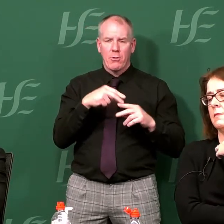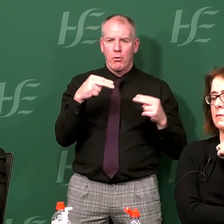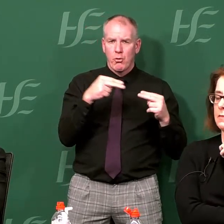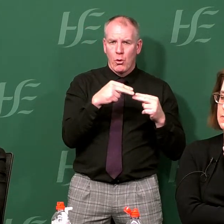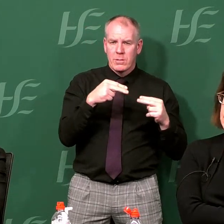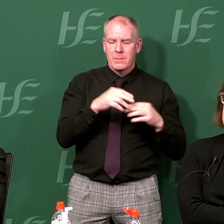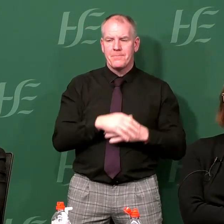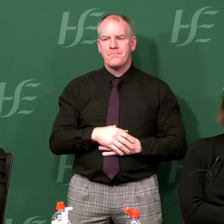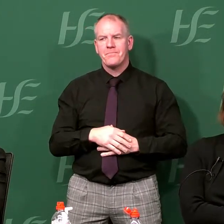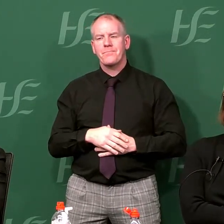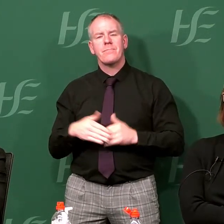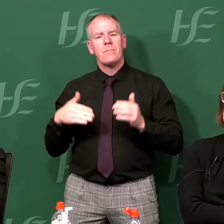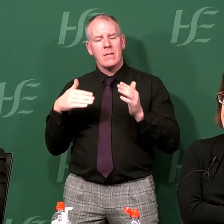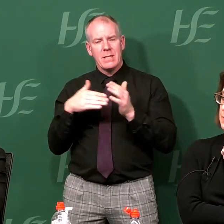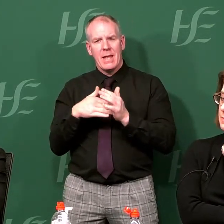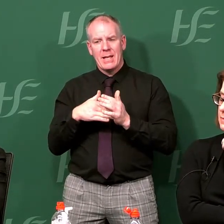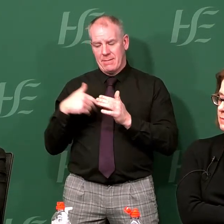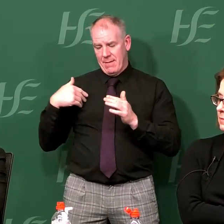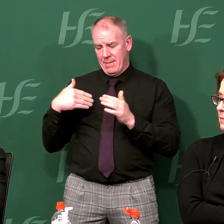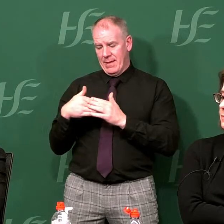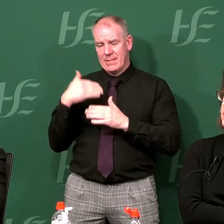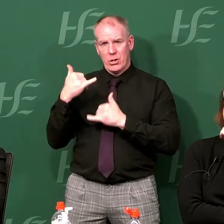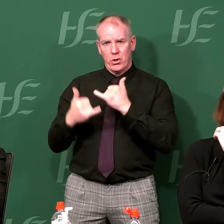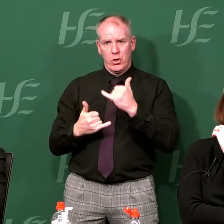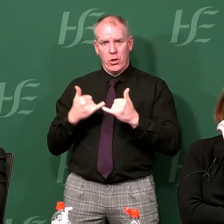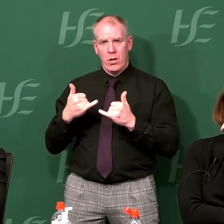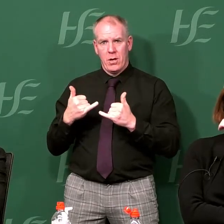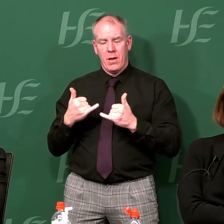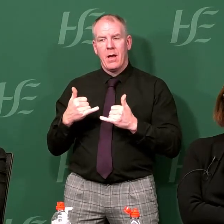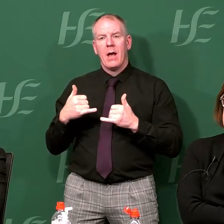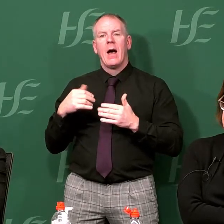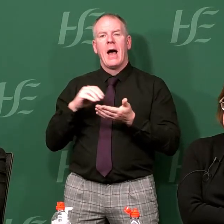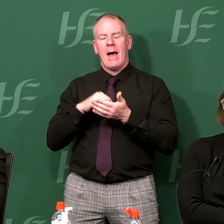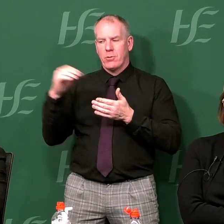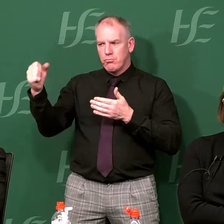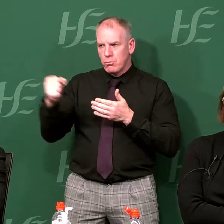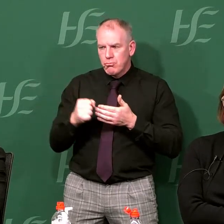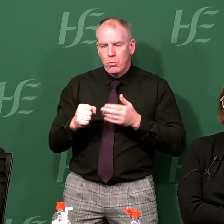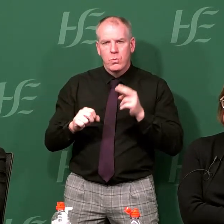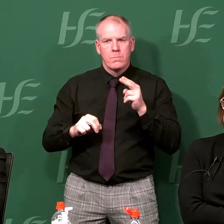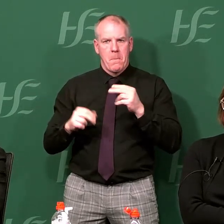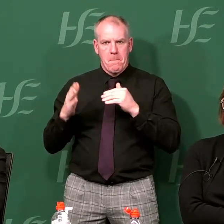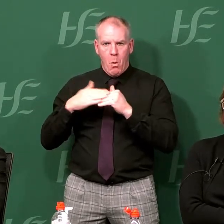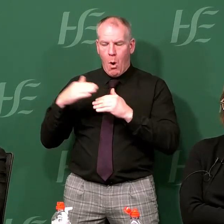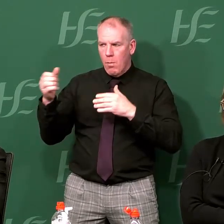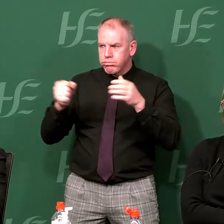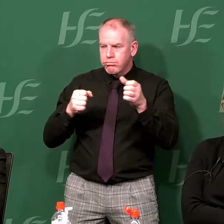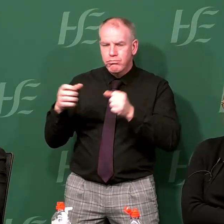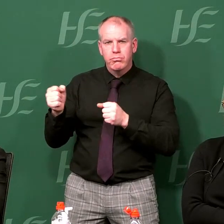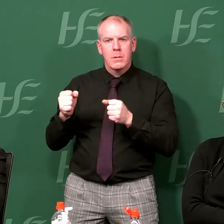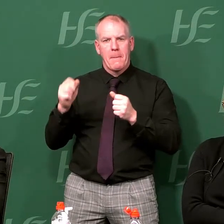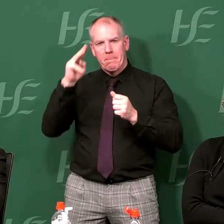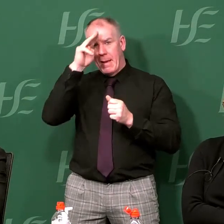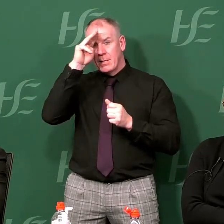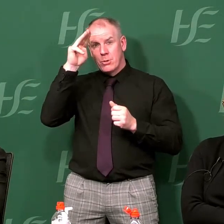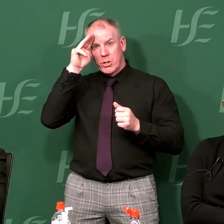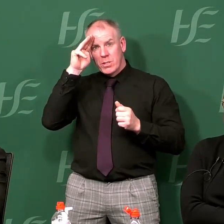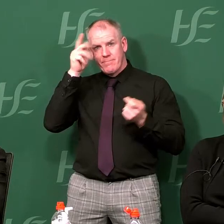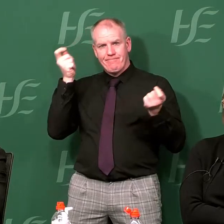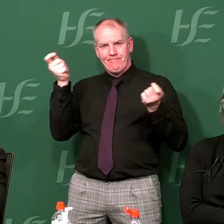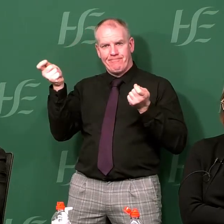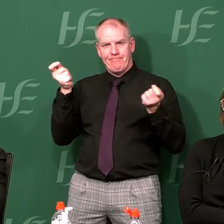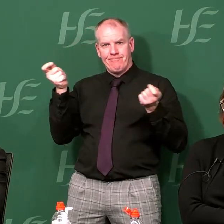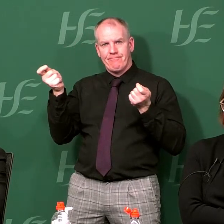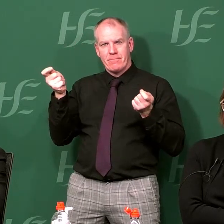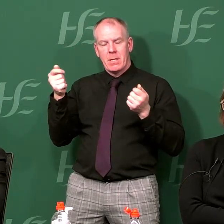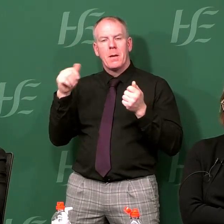we had at a point in time of this year, earlier in the year, to recruit significant resources in terms of management of a very